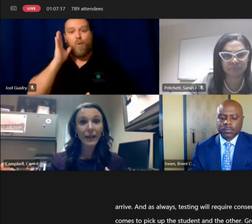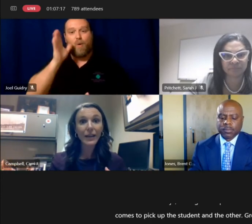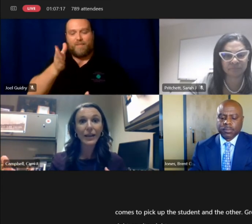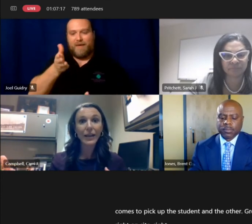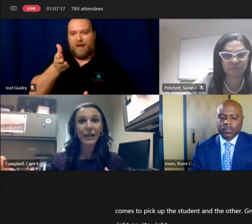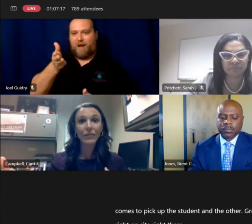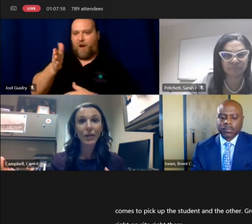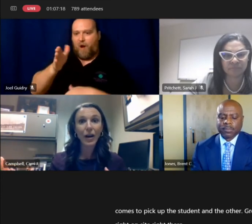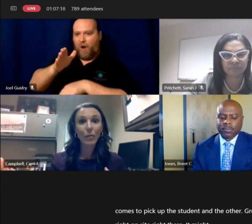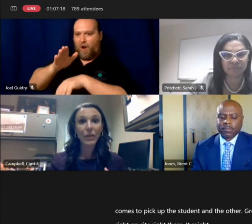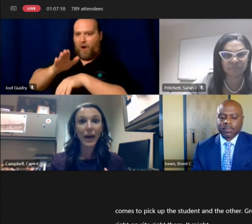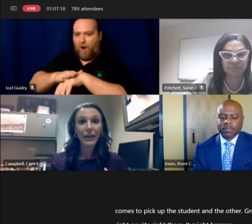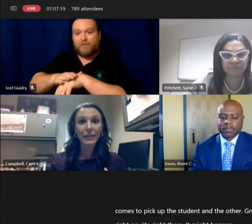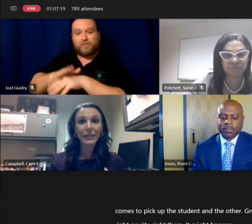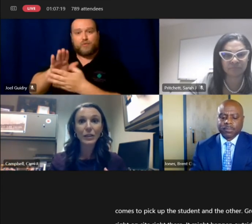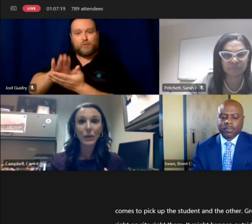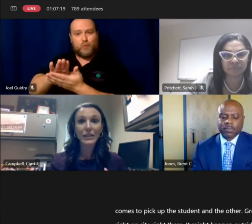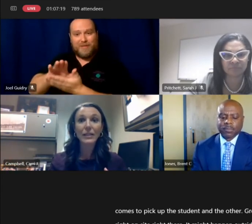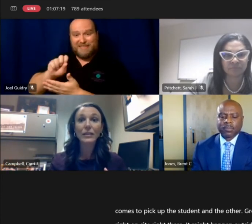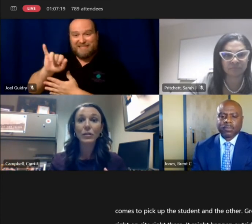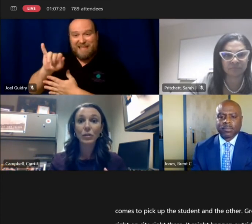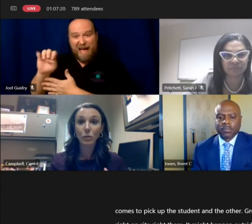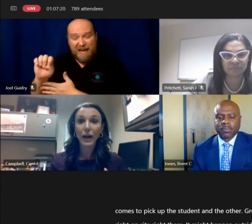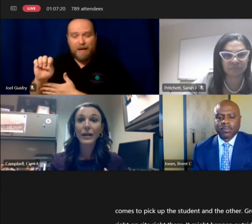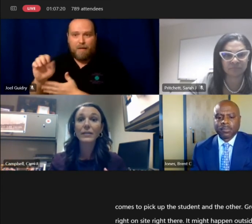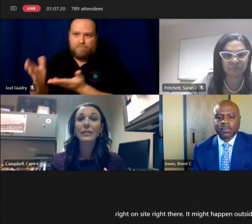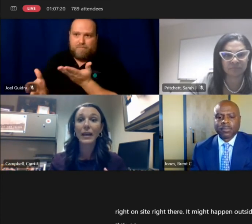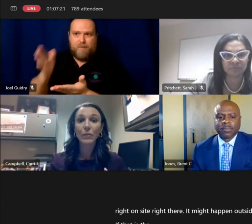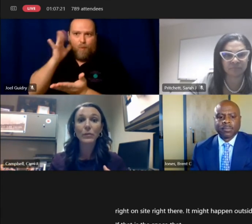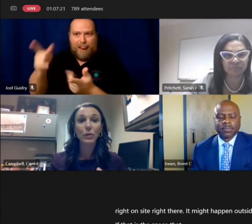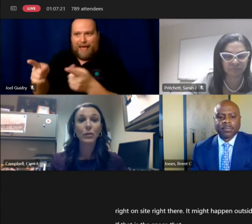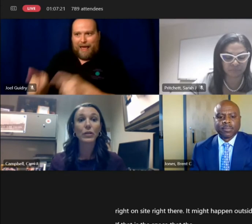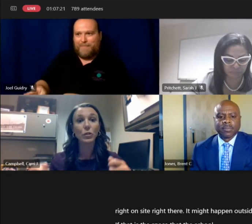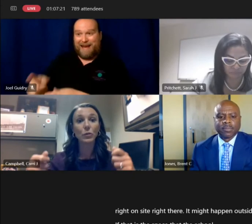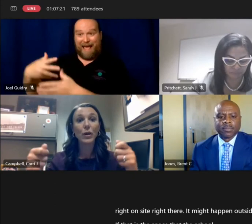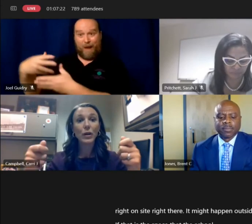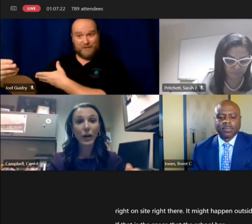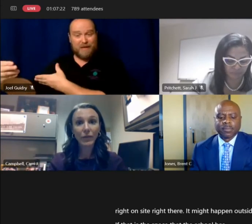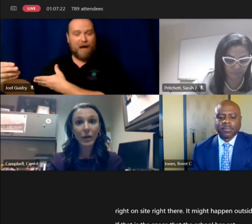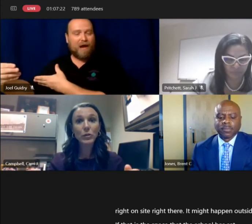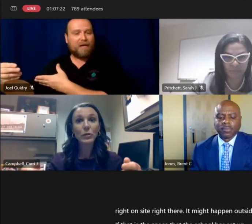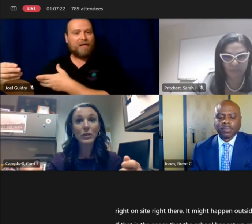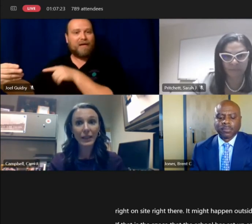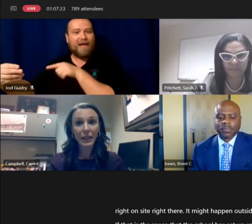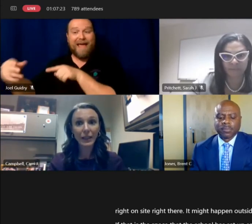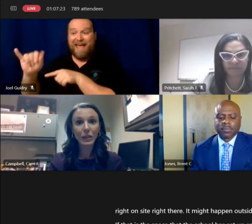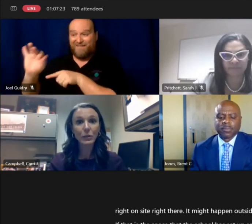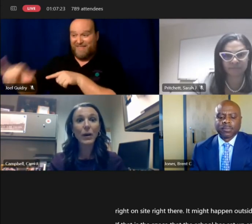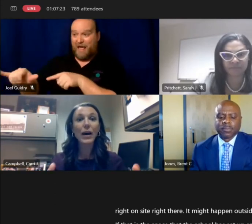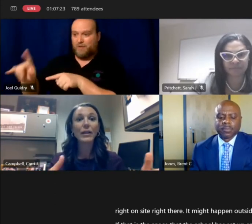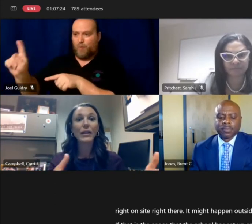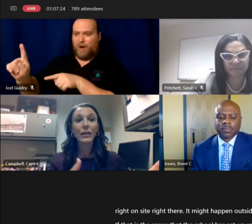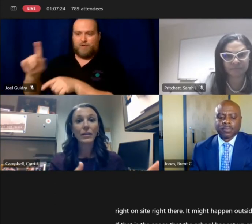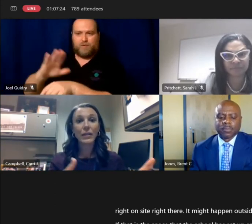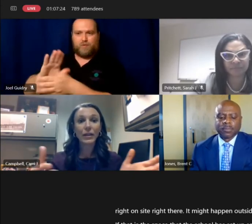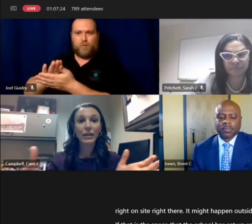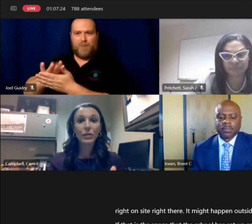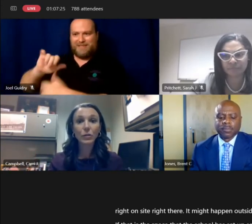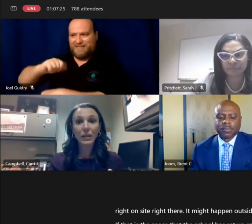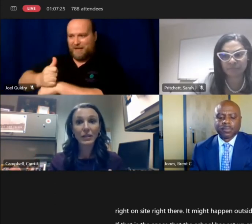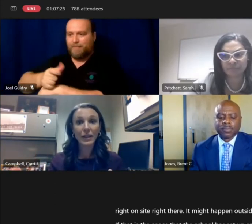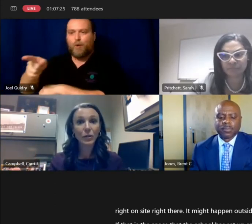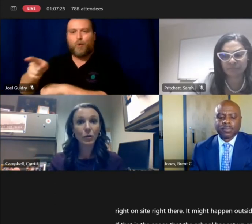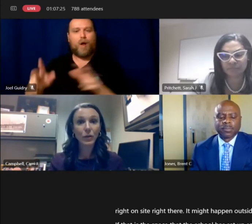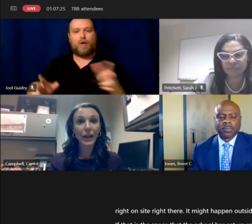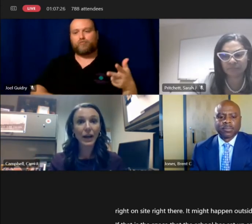outside if that is the space that the school has set up, so that you drive up to a designated spot, the student